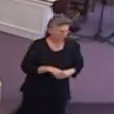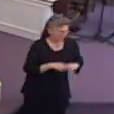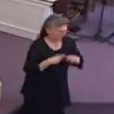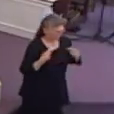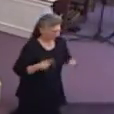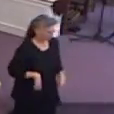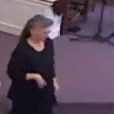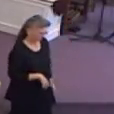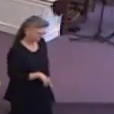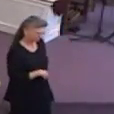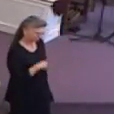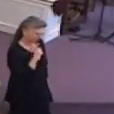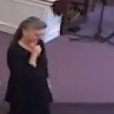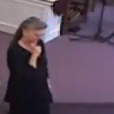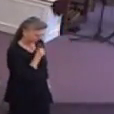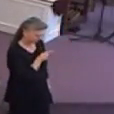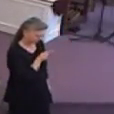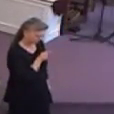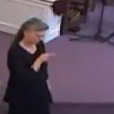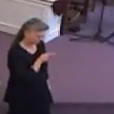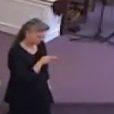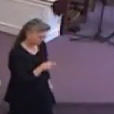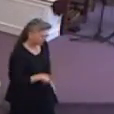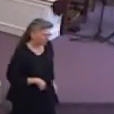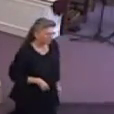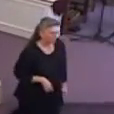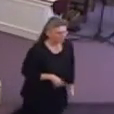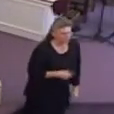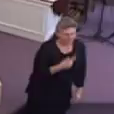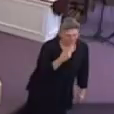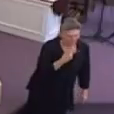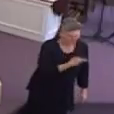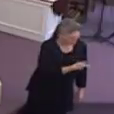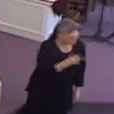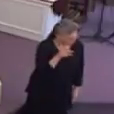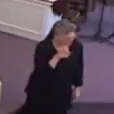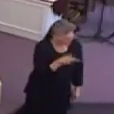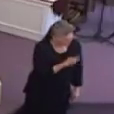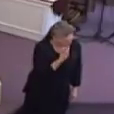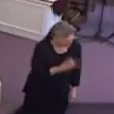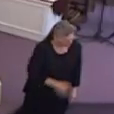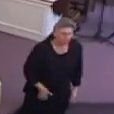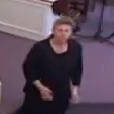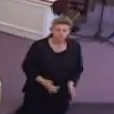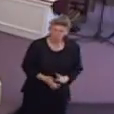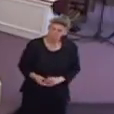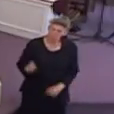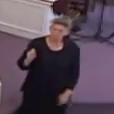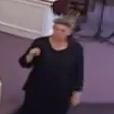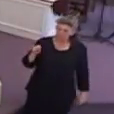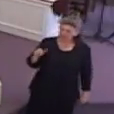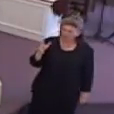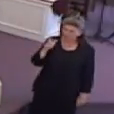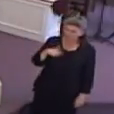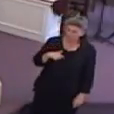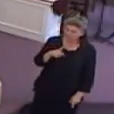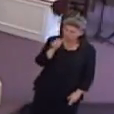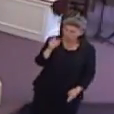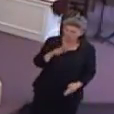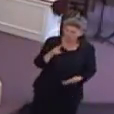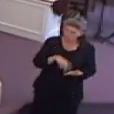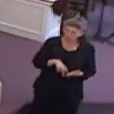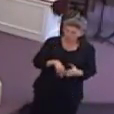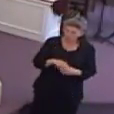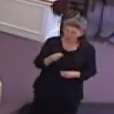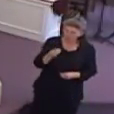said unto him, hearest thou what these say? And Jesus said unto them, yea, have you never read, out of